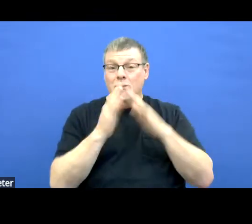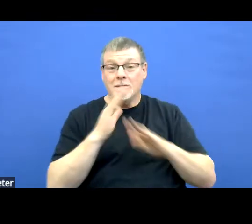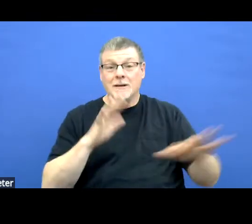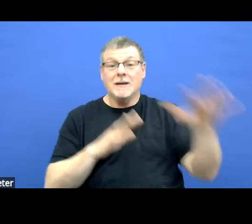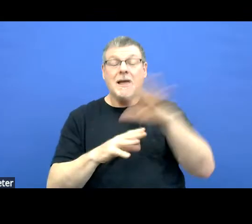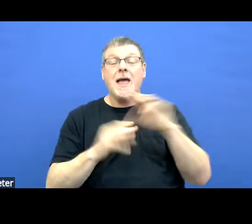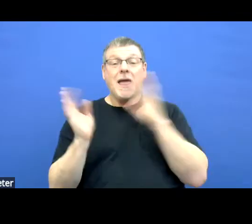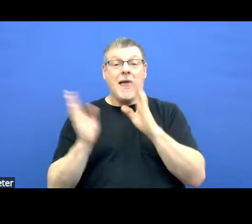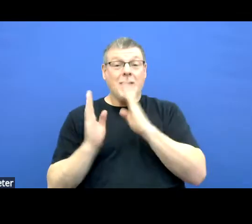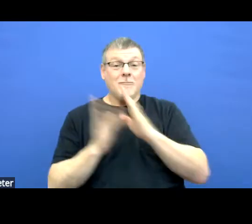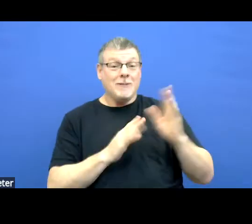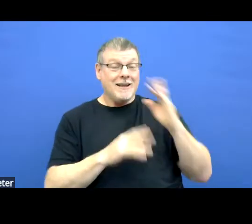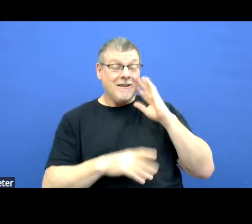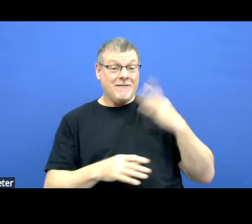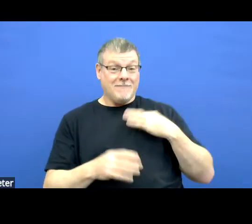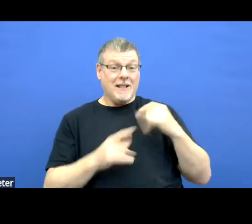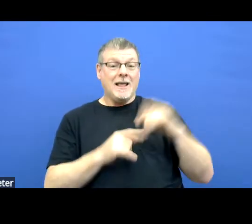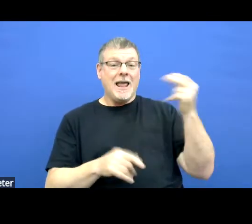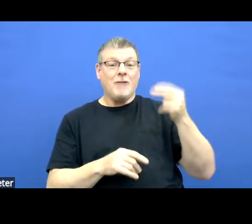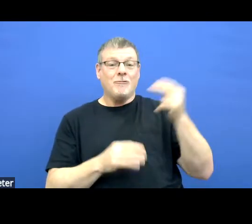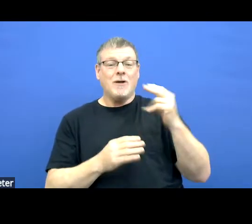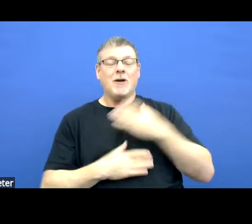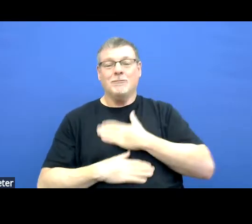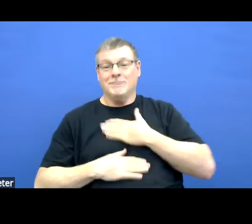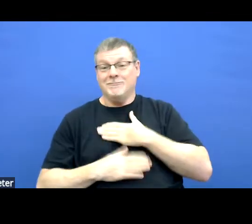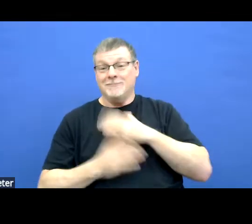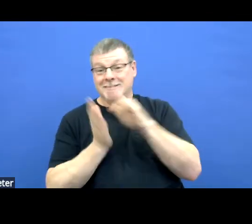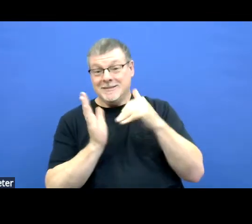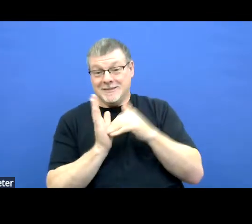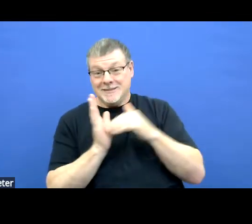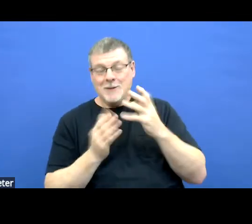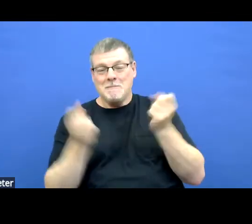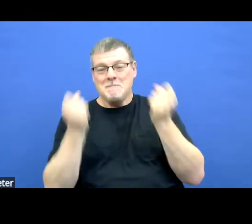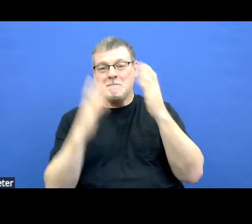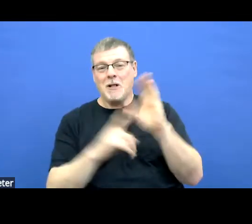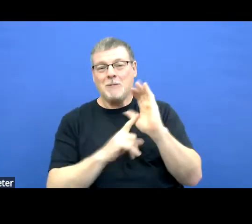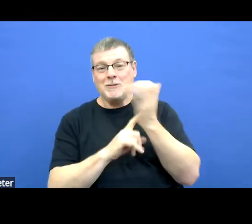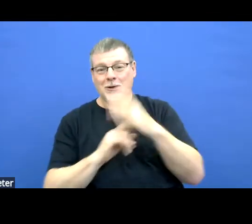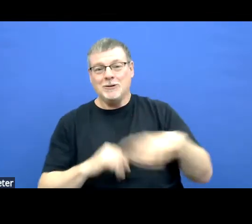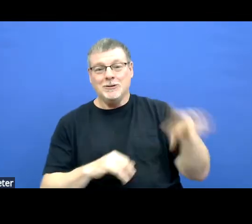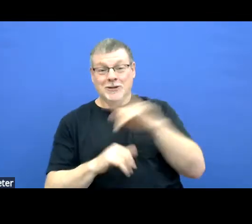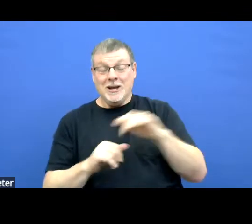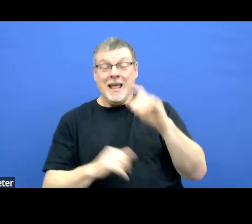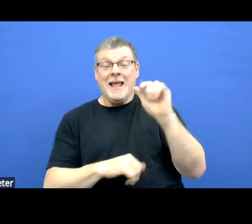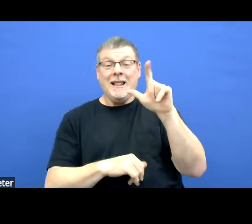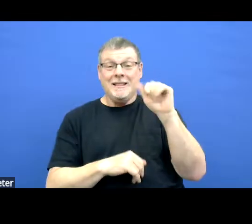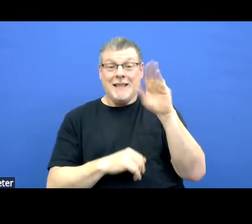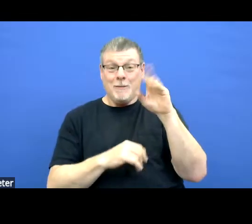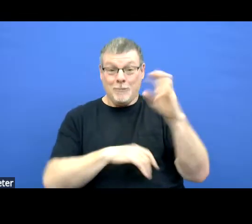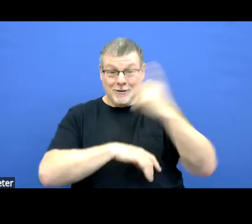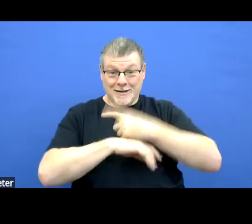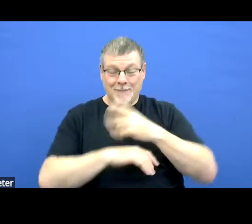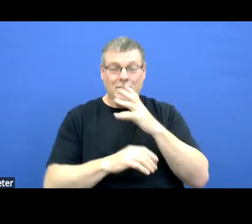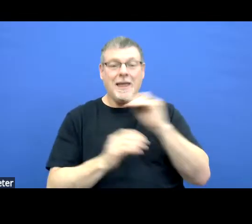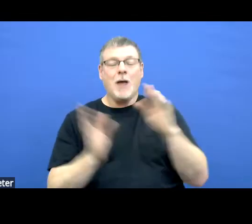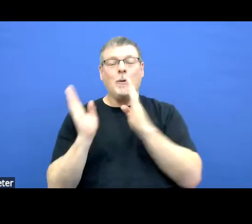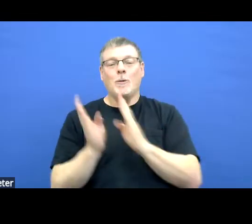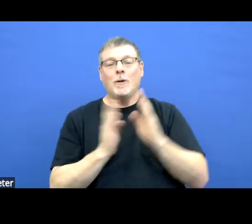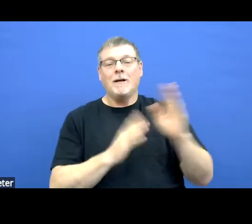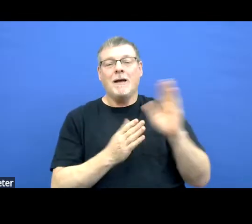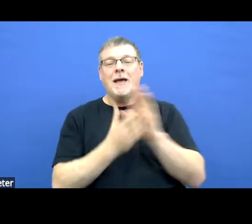a preparation volunteer at the Henrietta Recreation Center, Multicultural Neighbor to Neighbor Day, and organized college and career